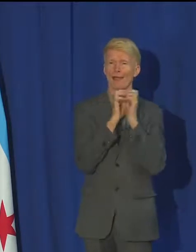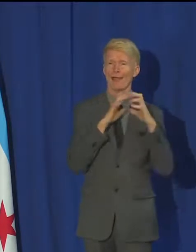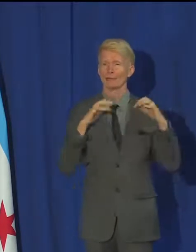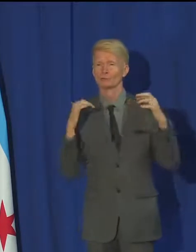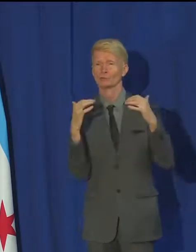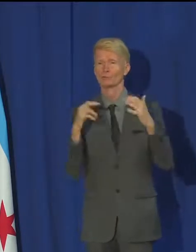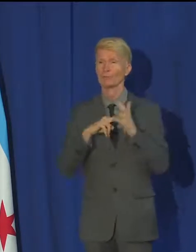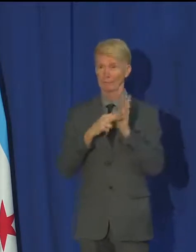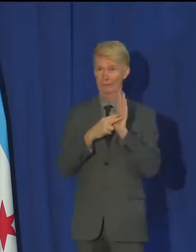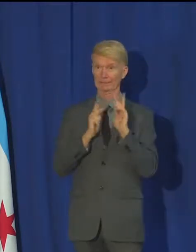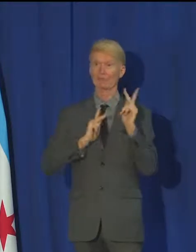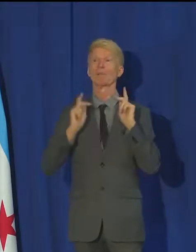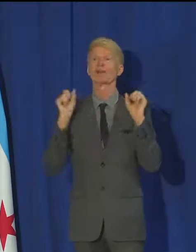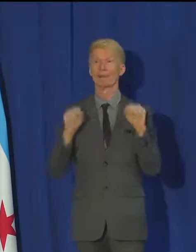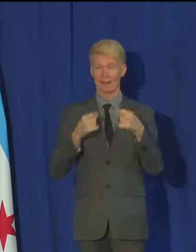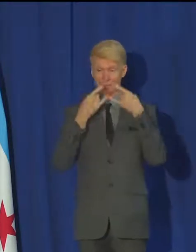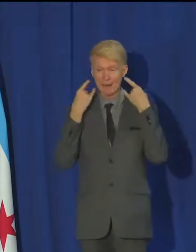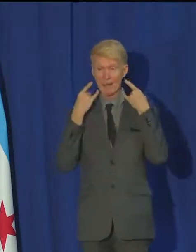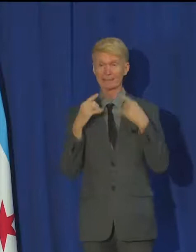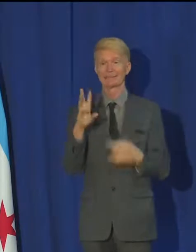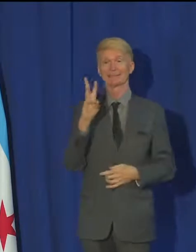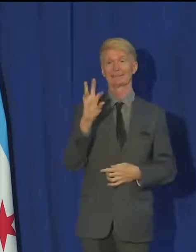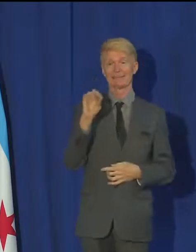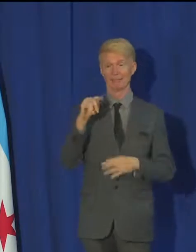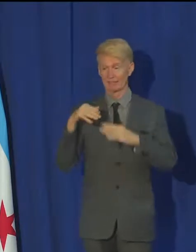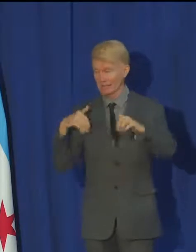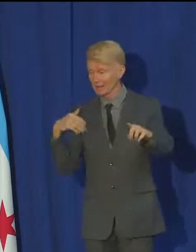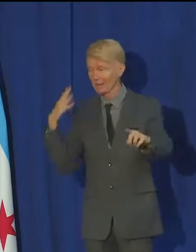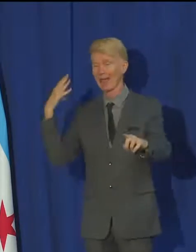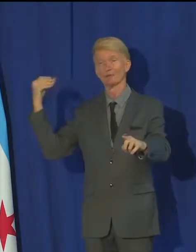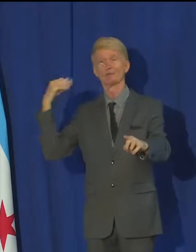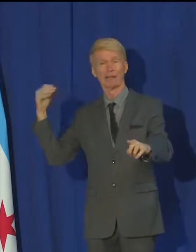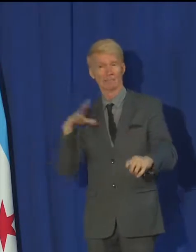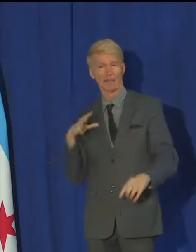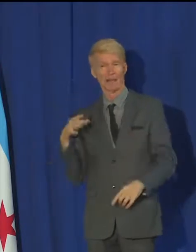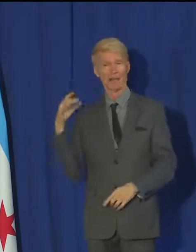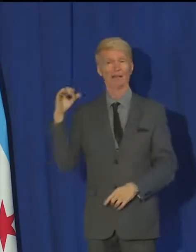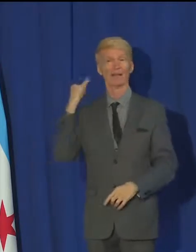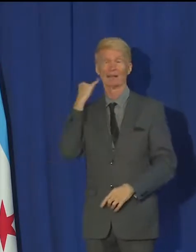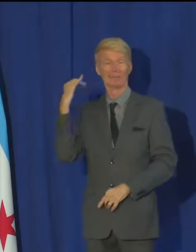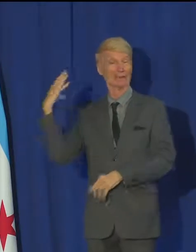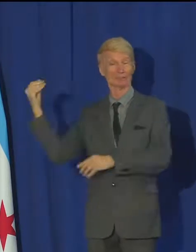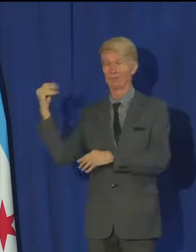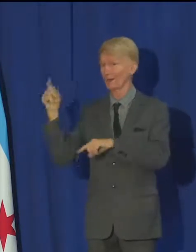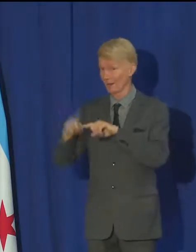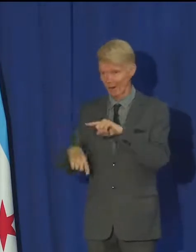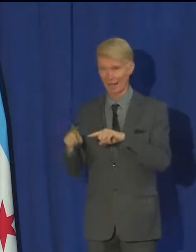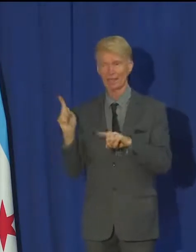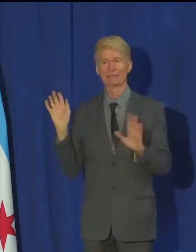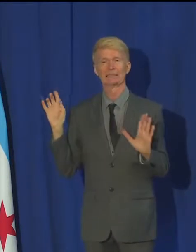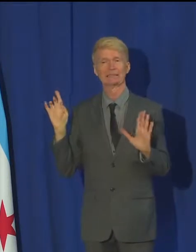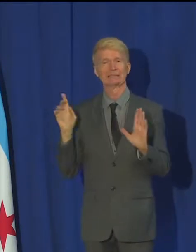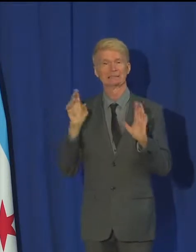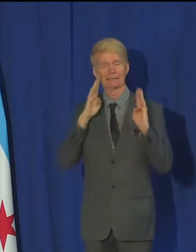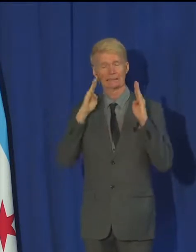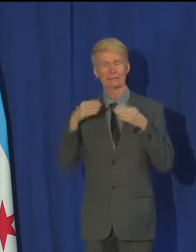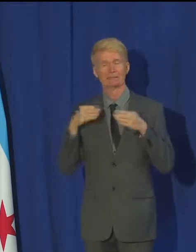wear a mask, everybody can keep a 6-foot distance, and they're out of doors. As out of doors is less of an option, you got to double down on those other